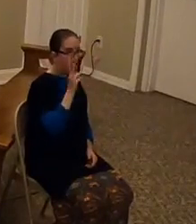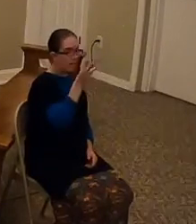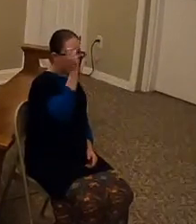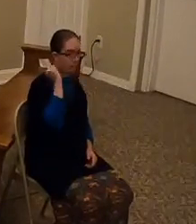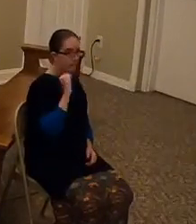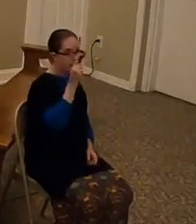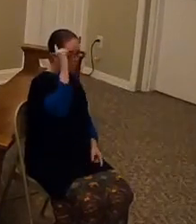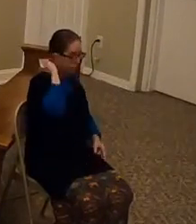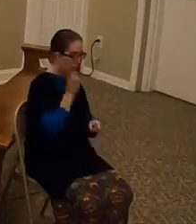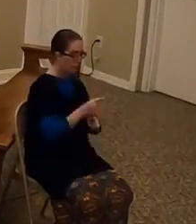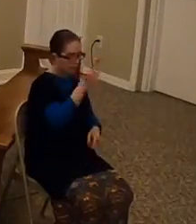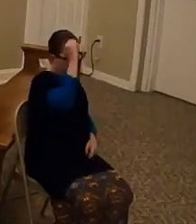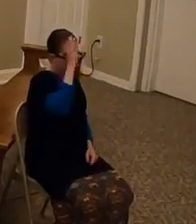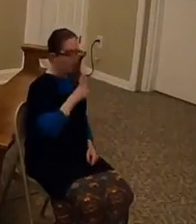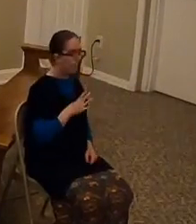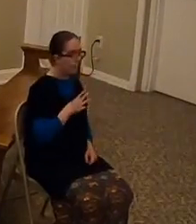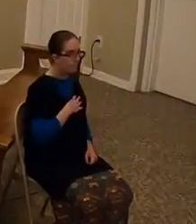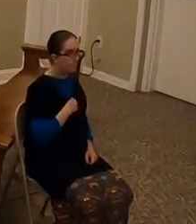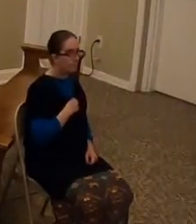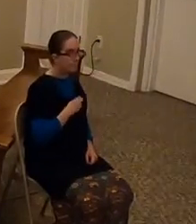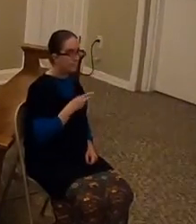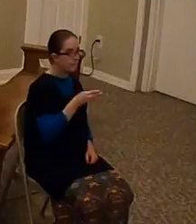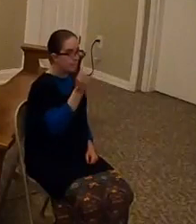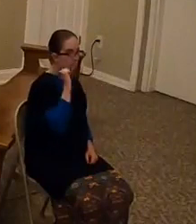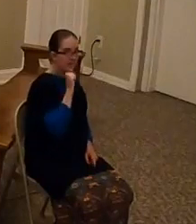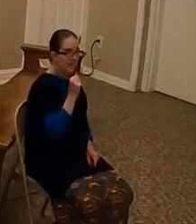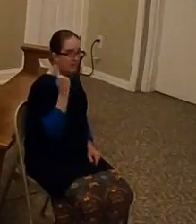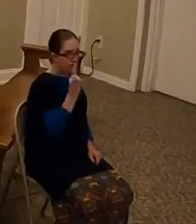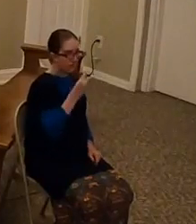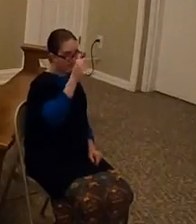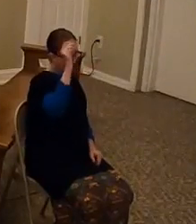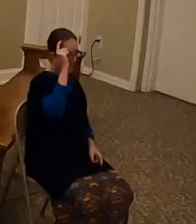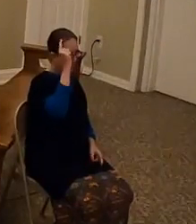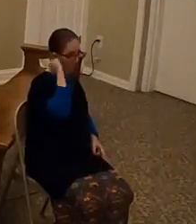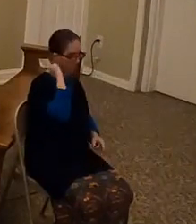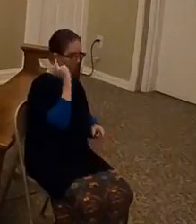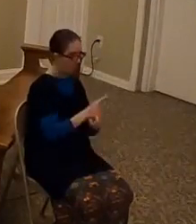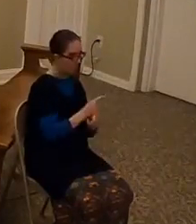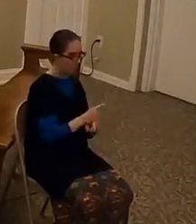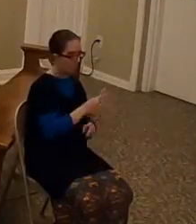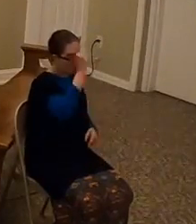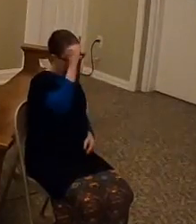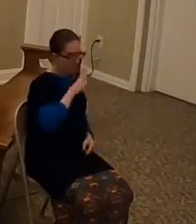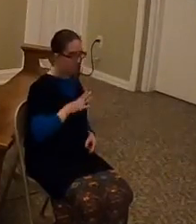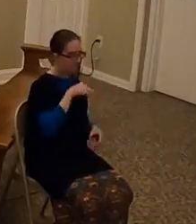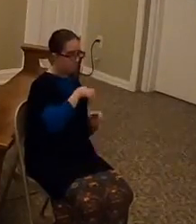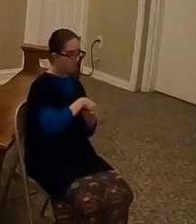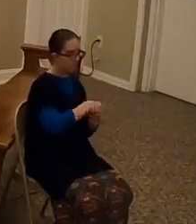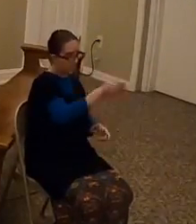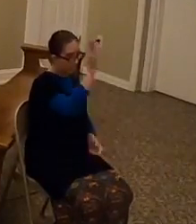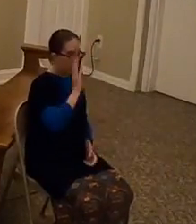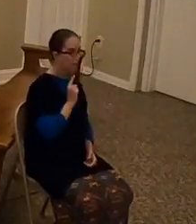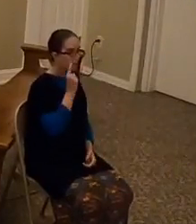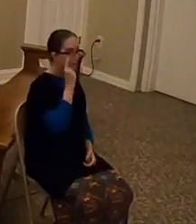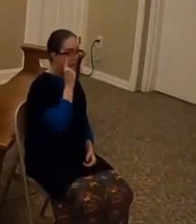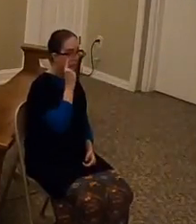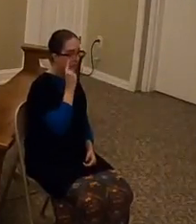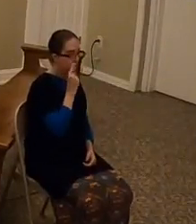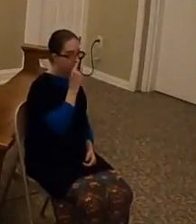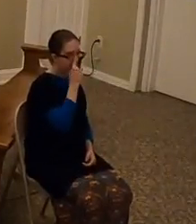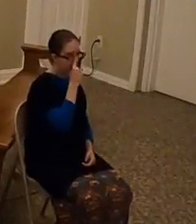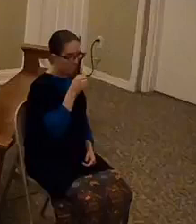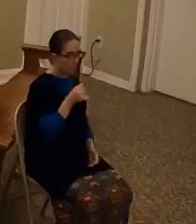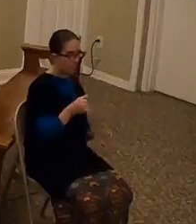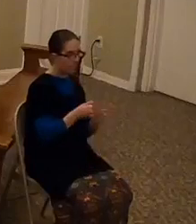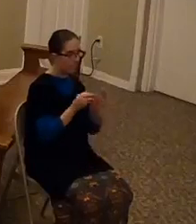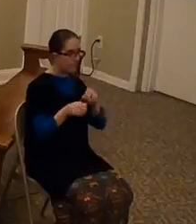man. And he was not just a righteous man. He was a righteous man in God's eyes.